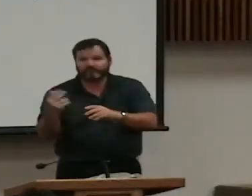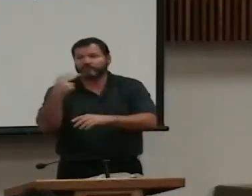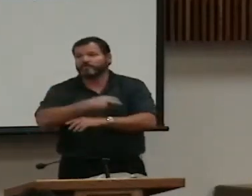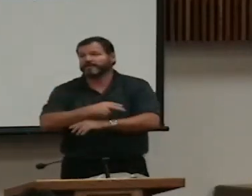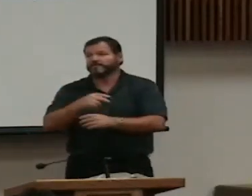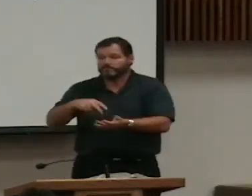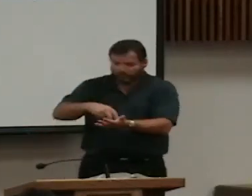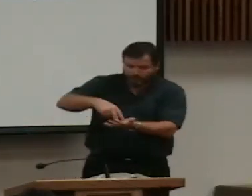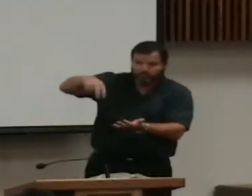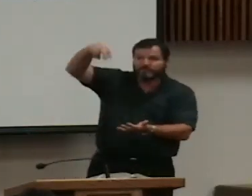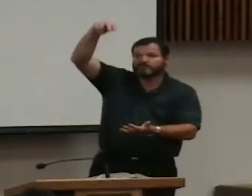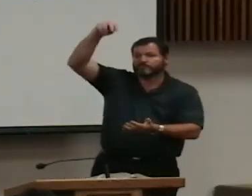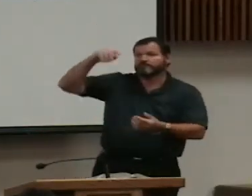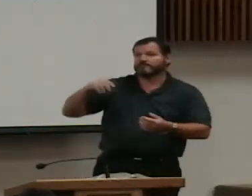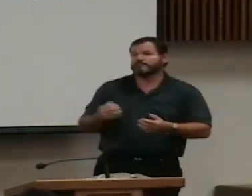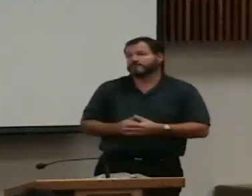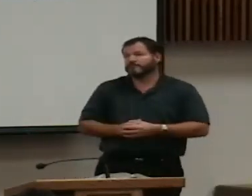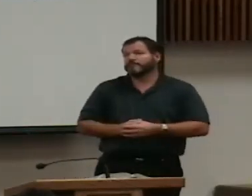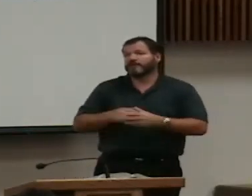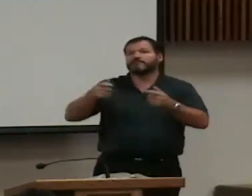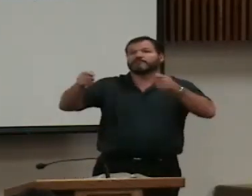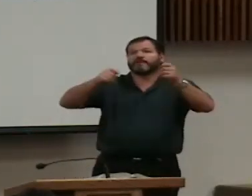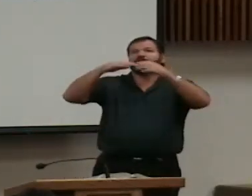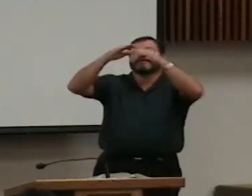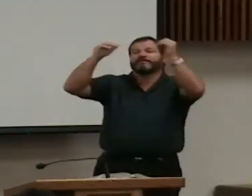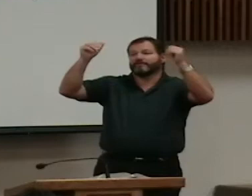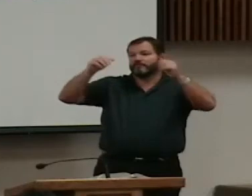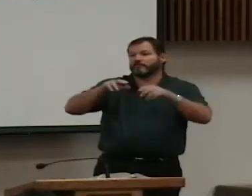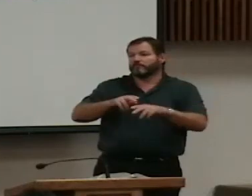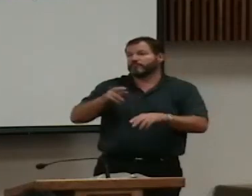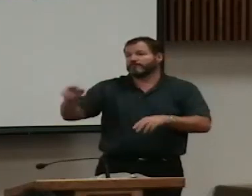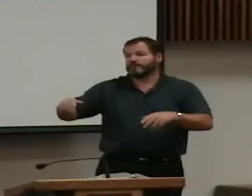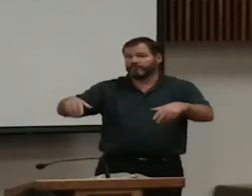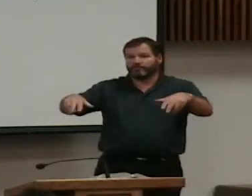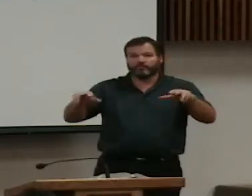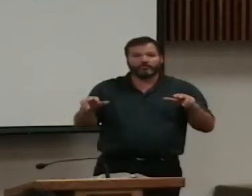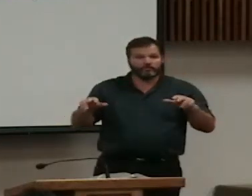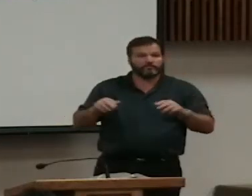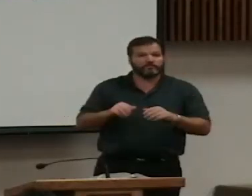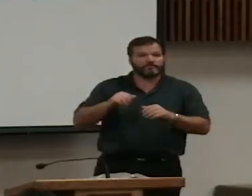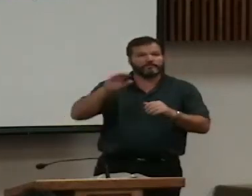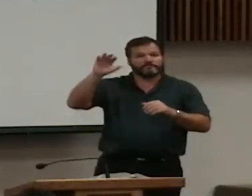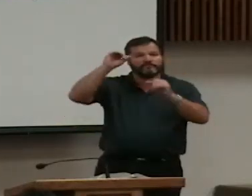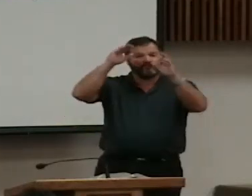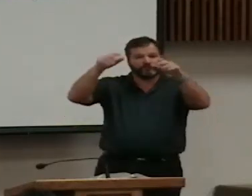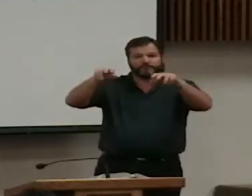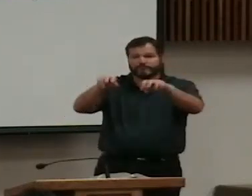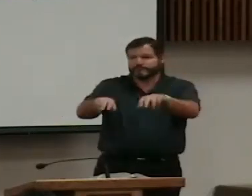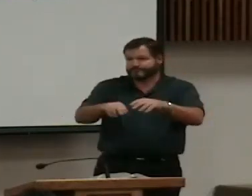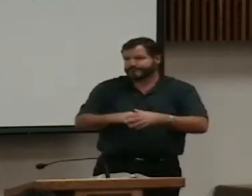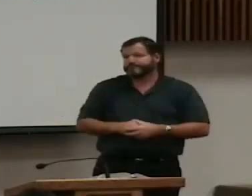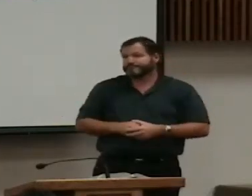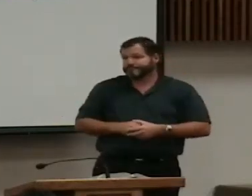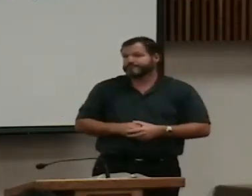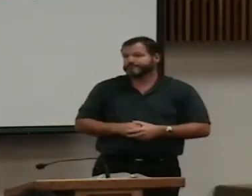yes, he was raised from the dead. Yes, he's now at the right hand of God sitting on the throne.